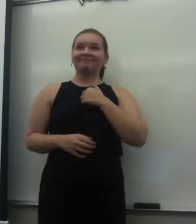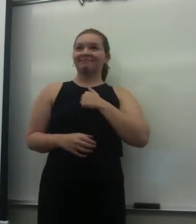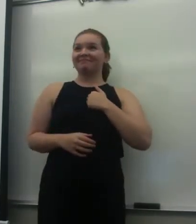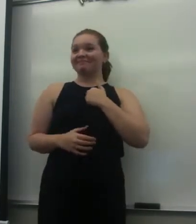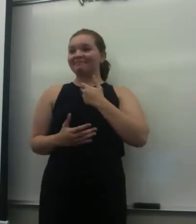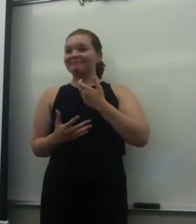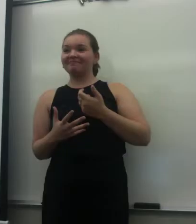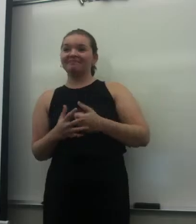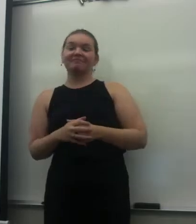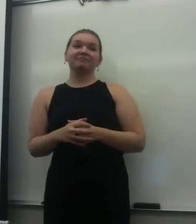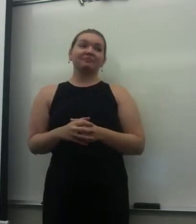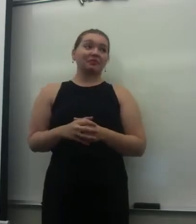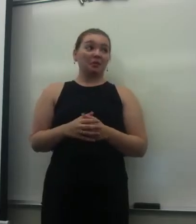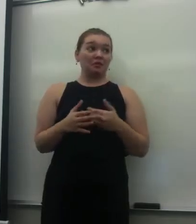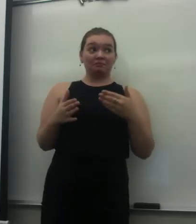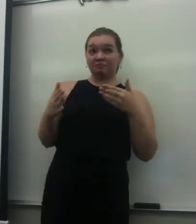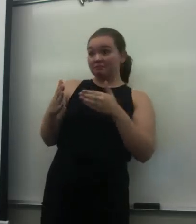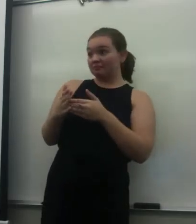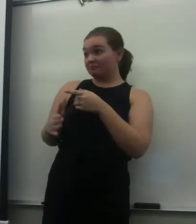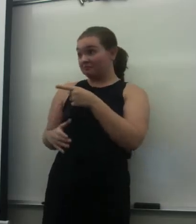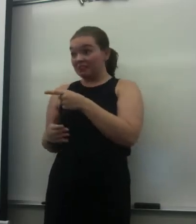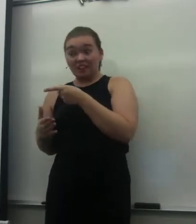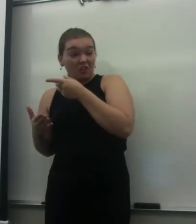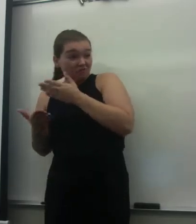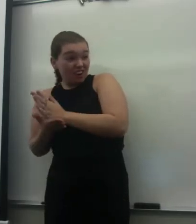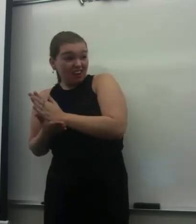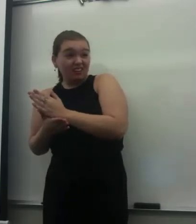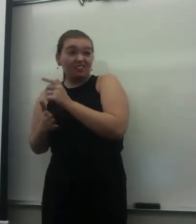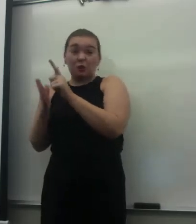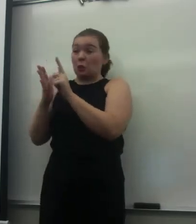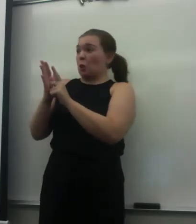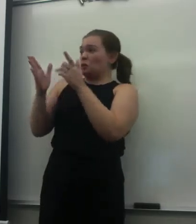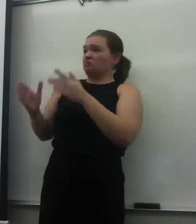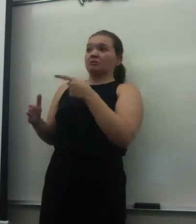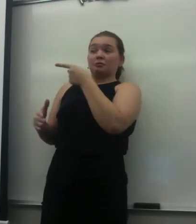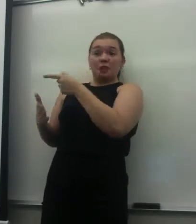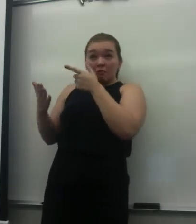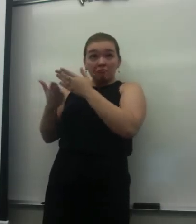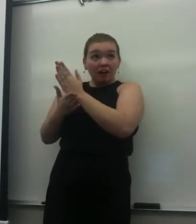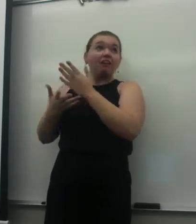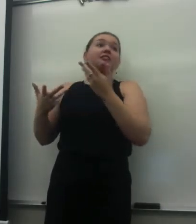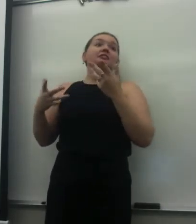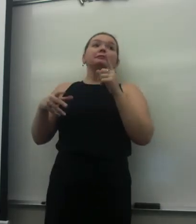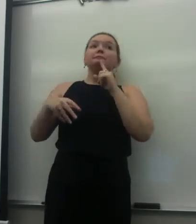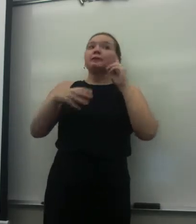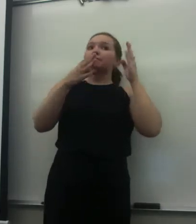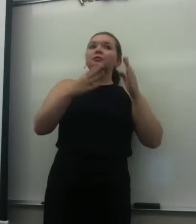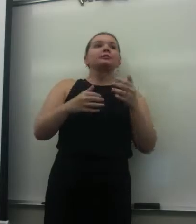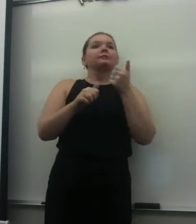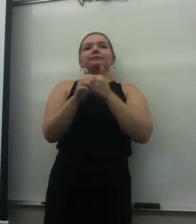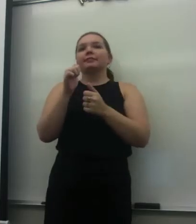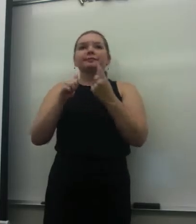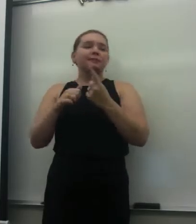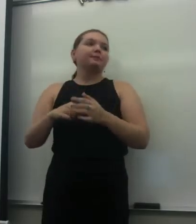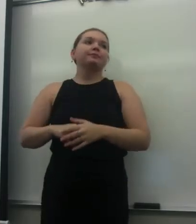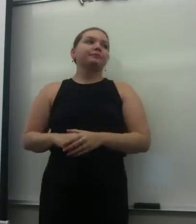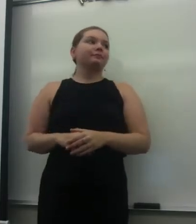Defendant? Yes, everyone involved, the lawyers and the deaf person themselves, and everyone's